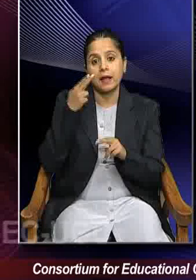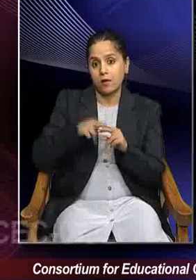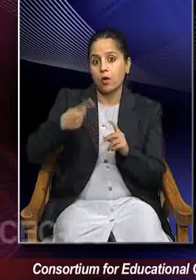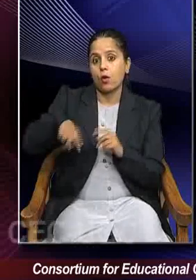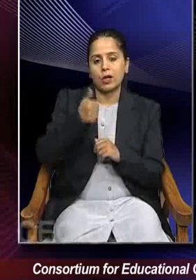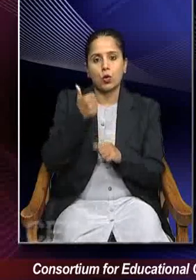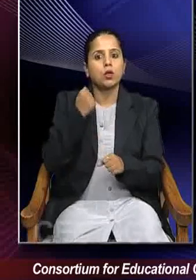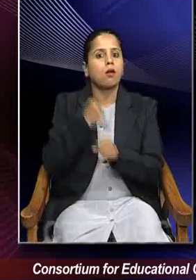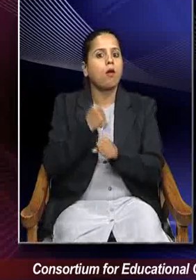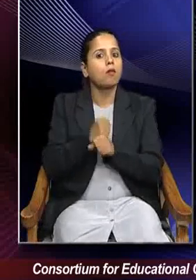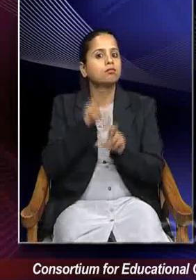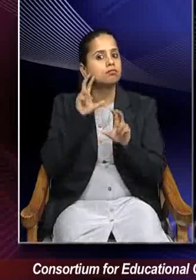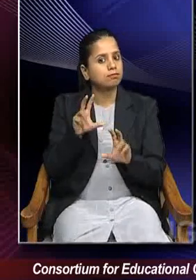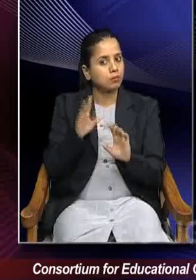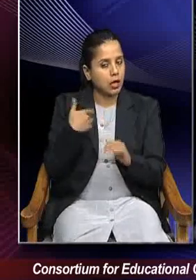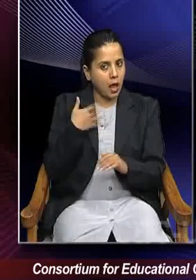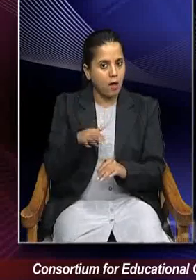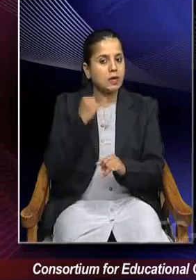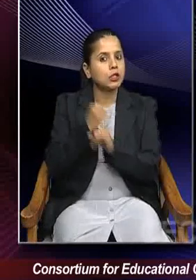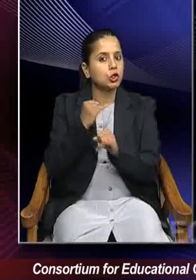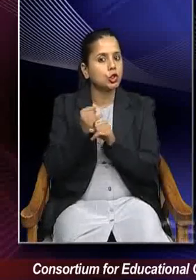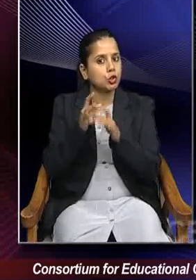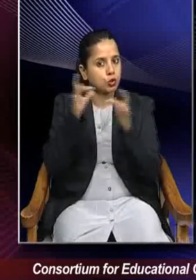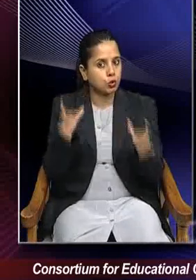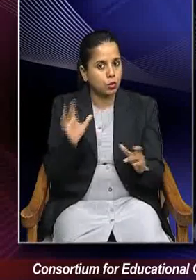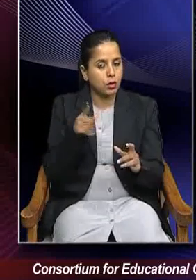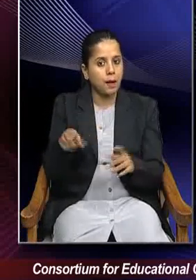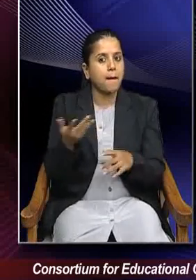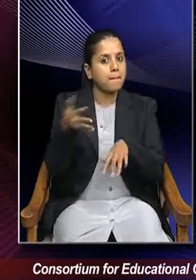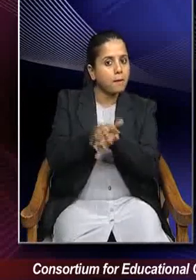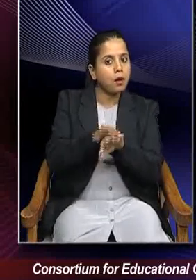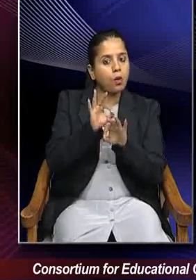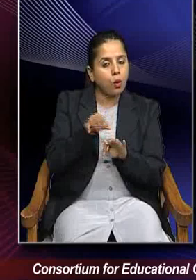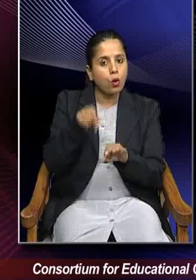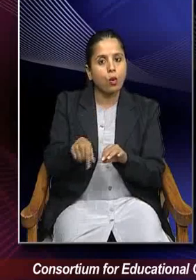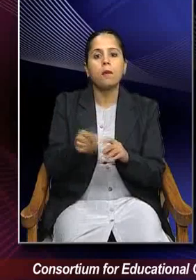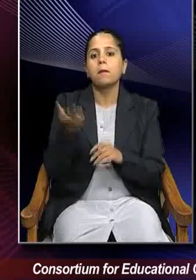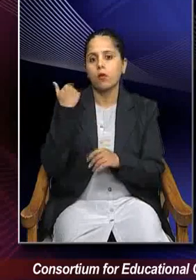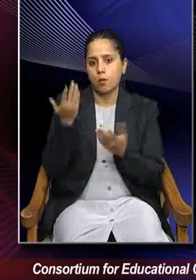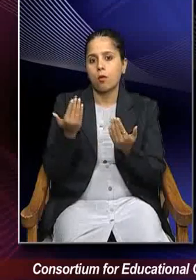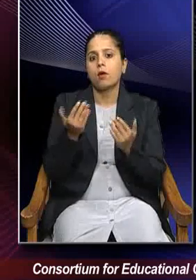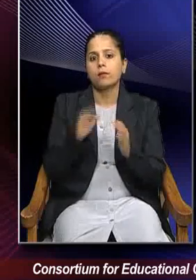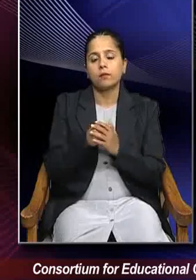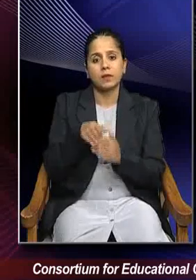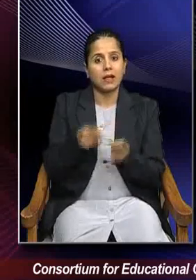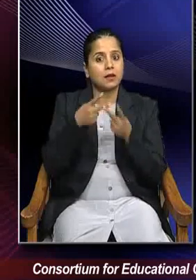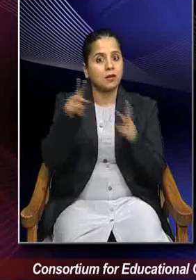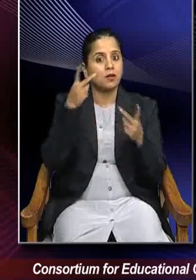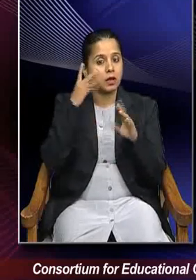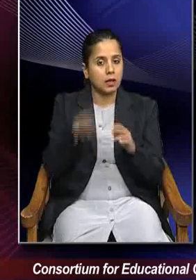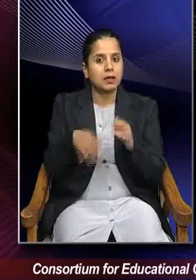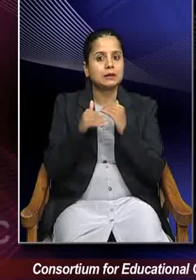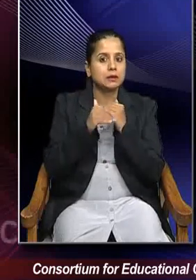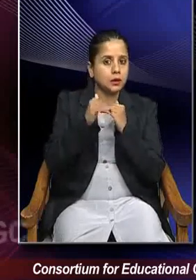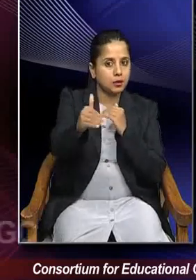good governance. We have institutions which can implement this agenda on the ground. The difference between